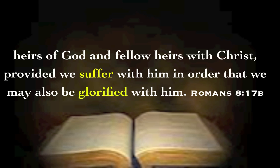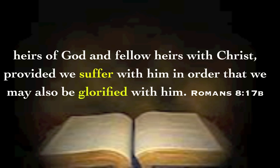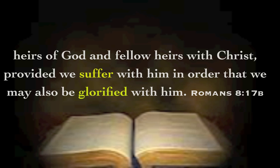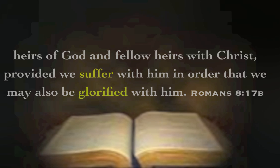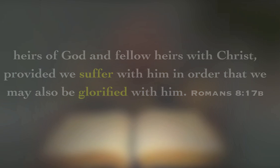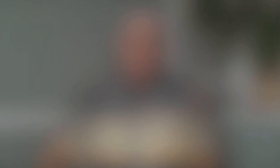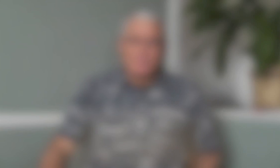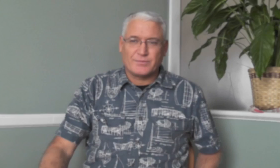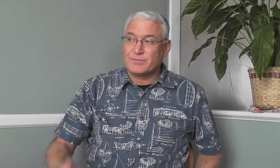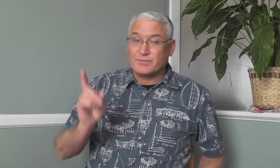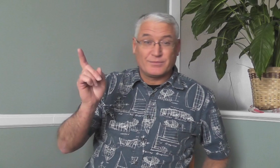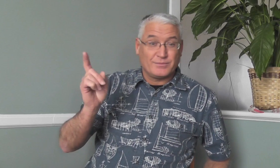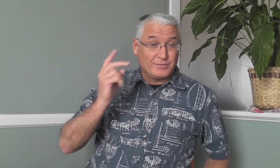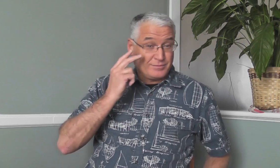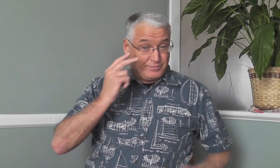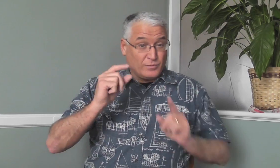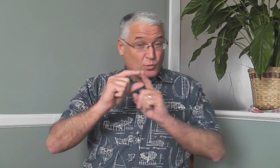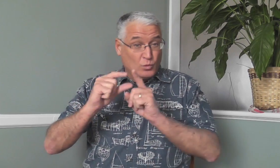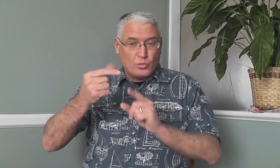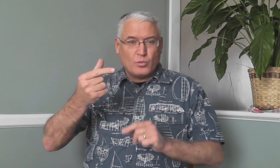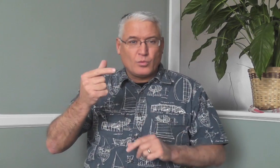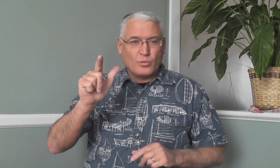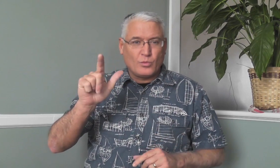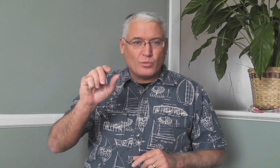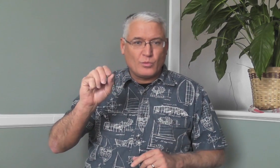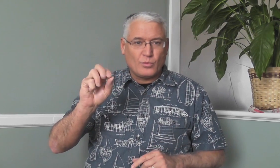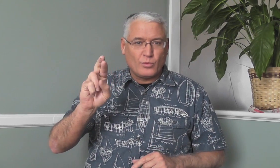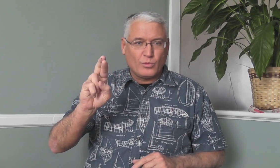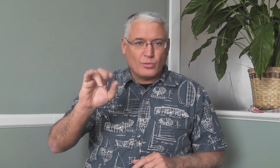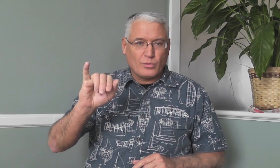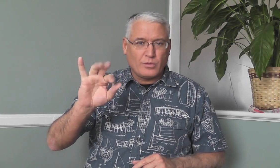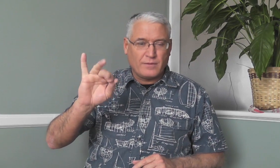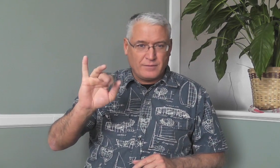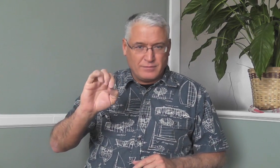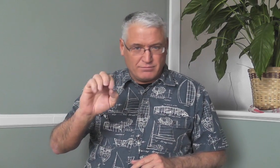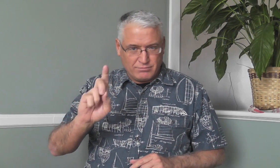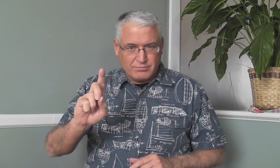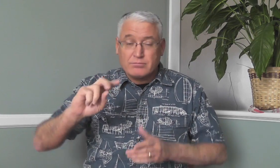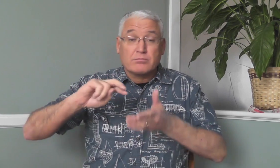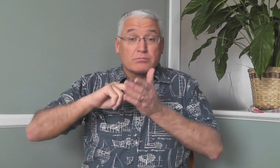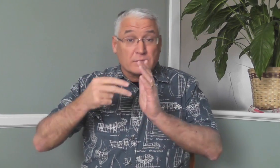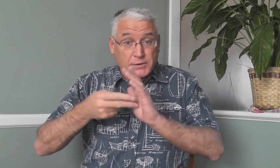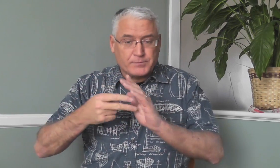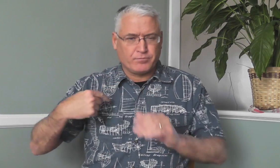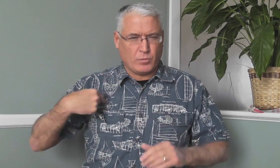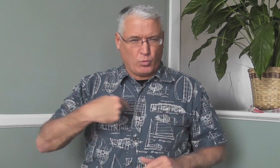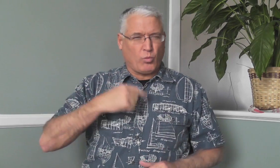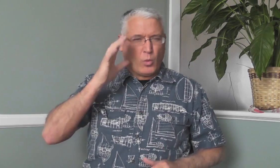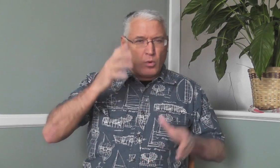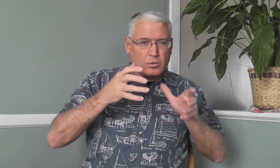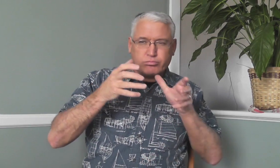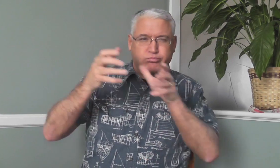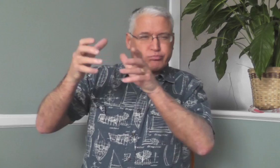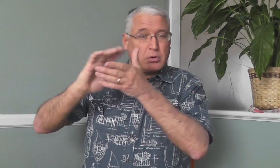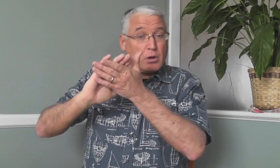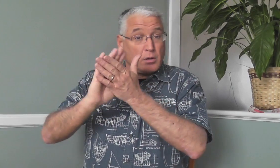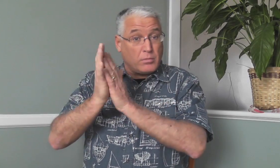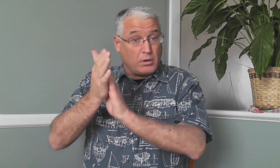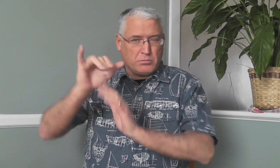glorified with him. You notice the two words, glorified. It means that